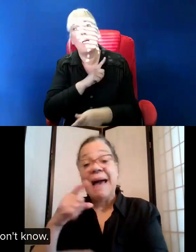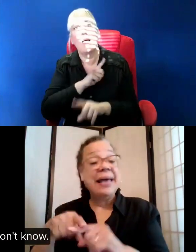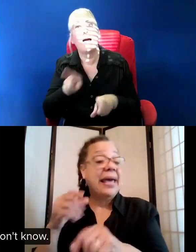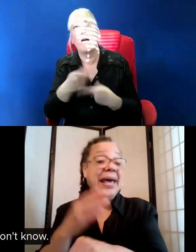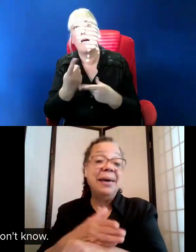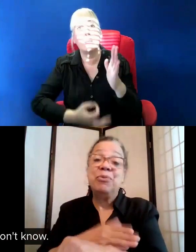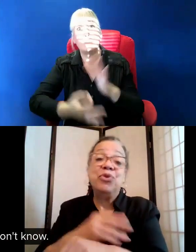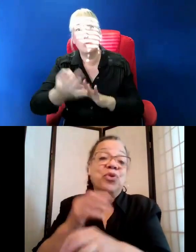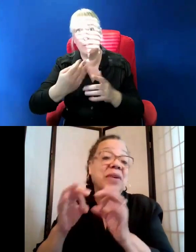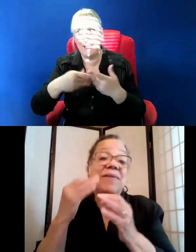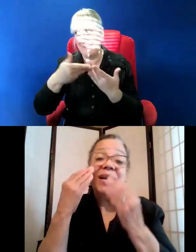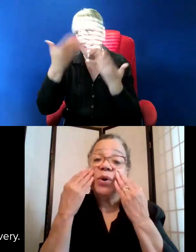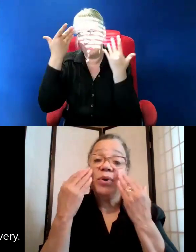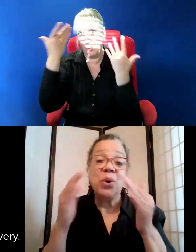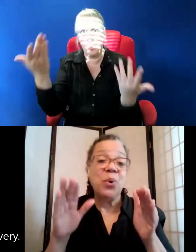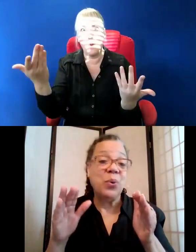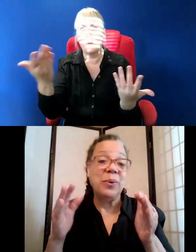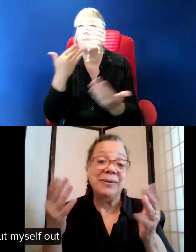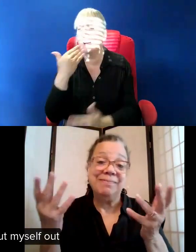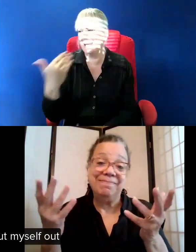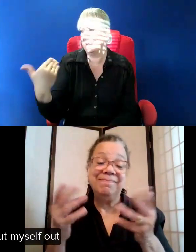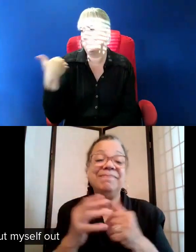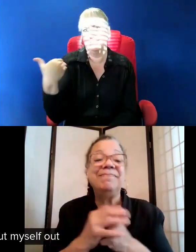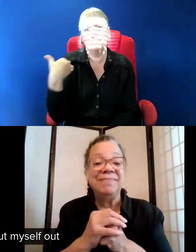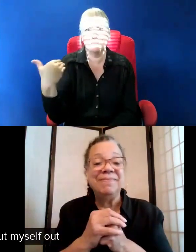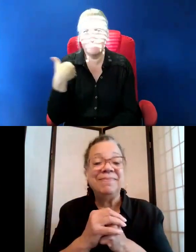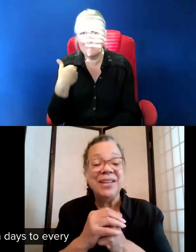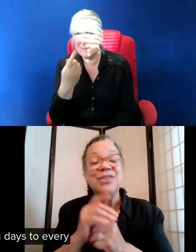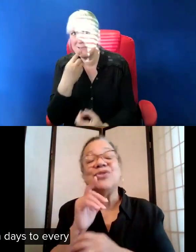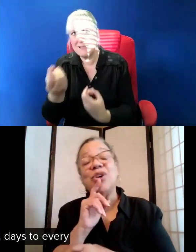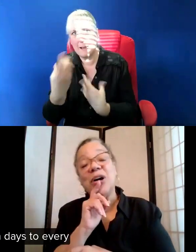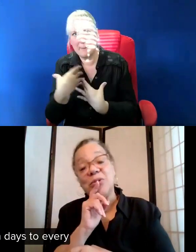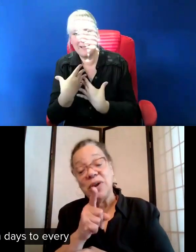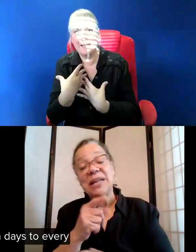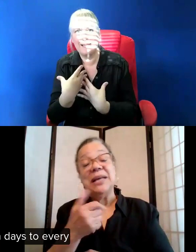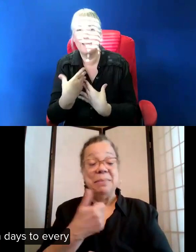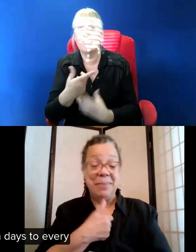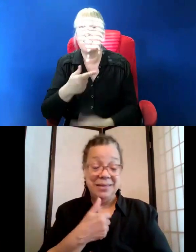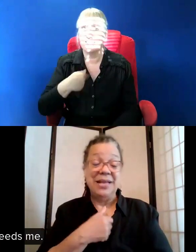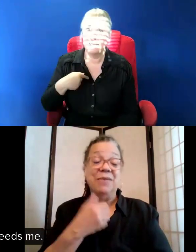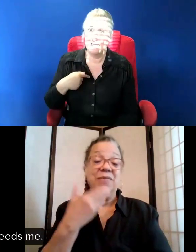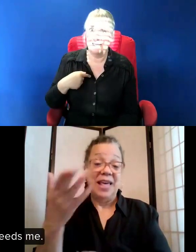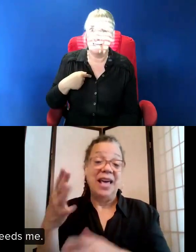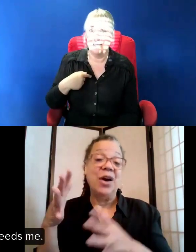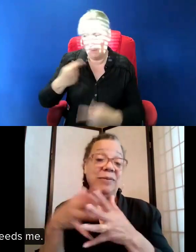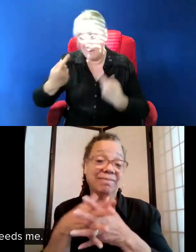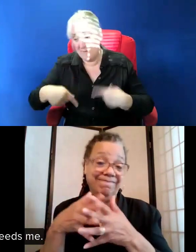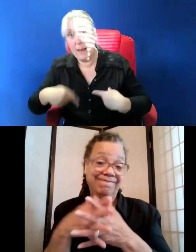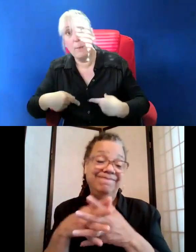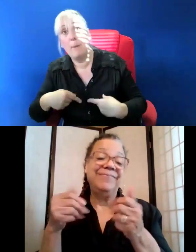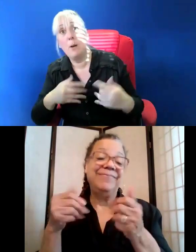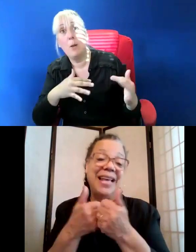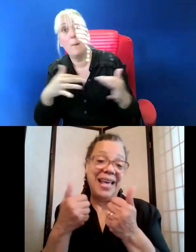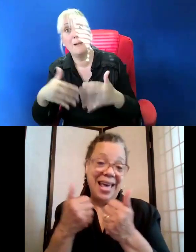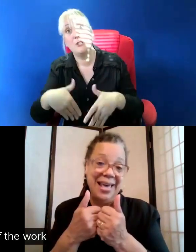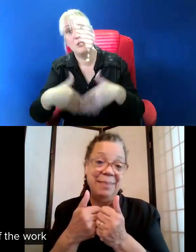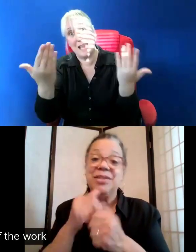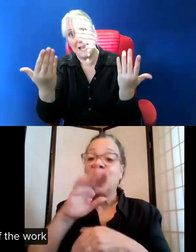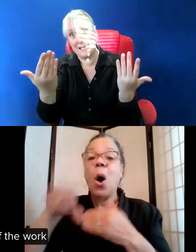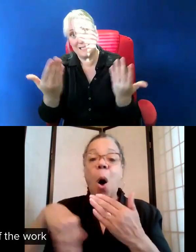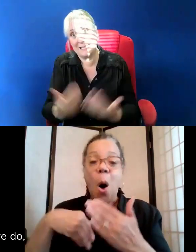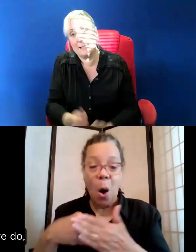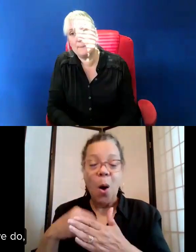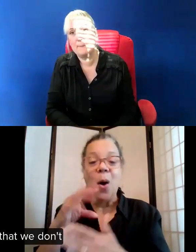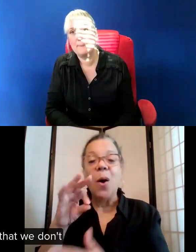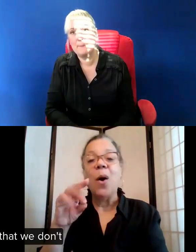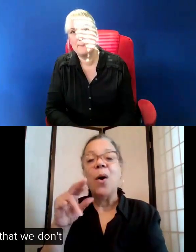if I don't know. So I very, very much put myself out there on match days to every fan that needs me. In terms of